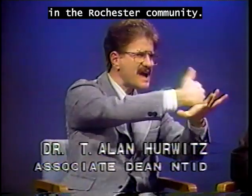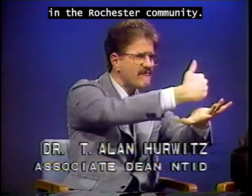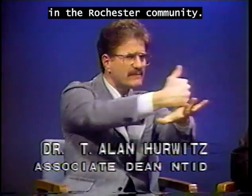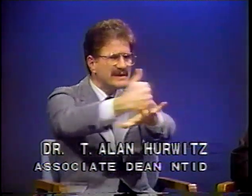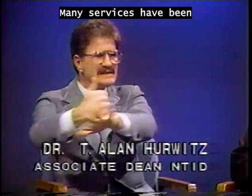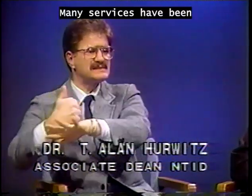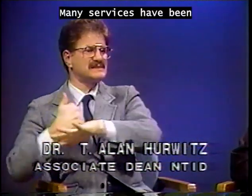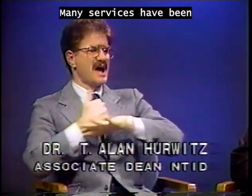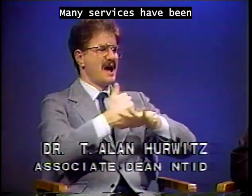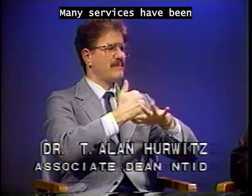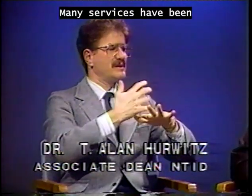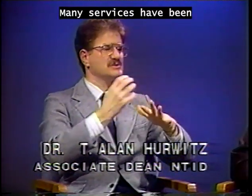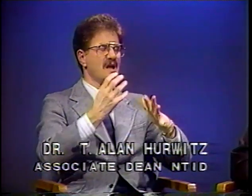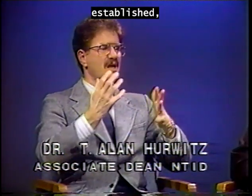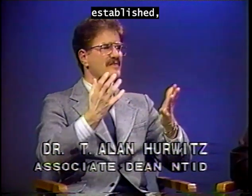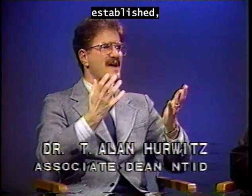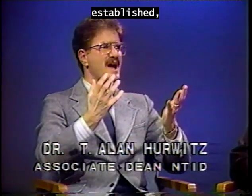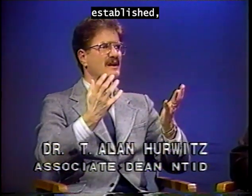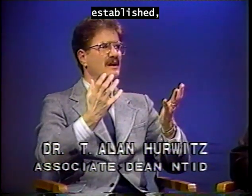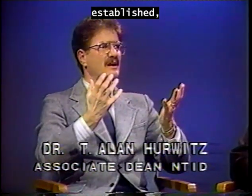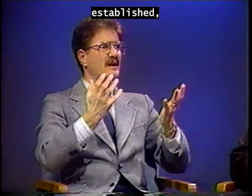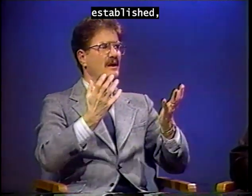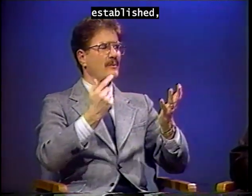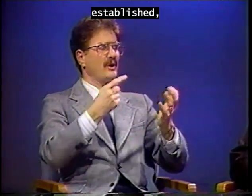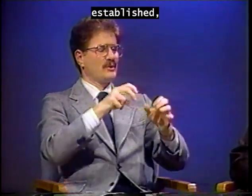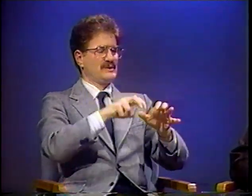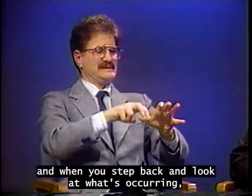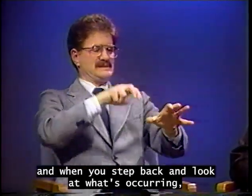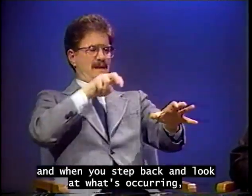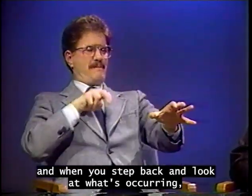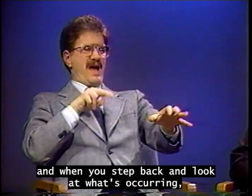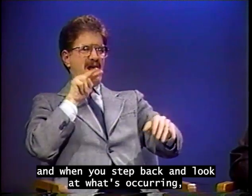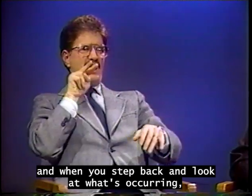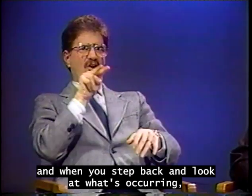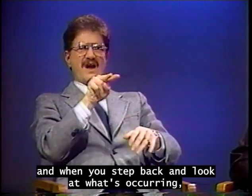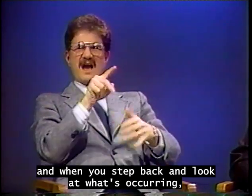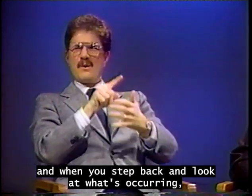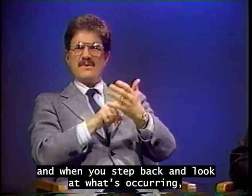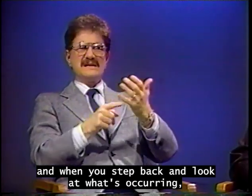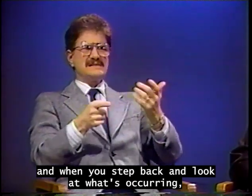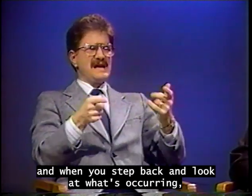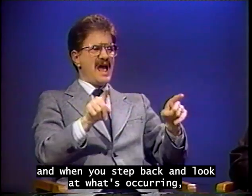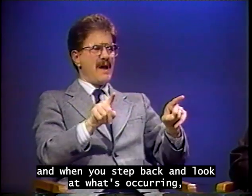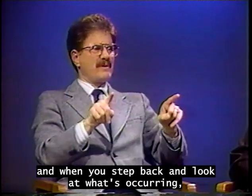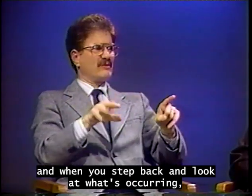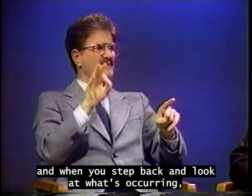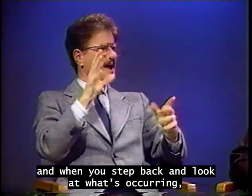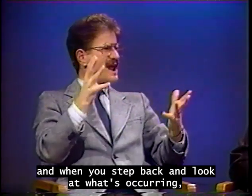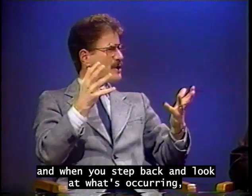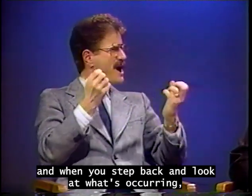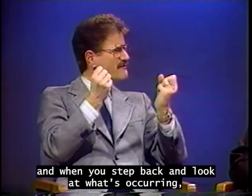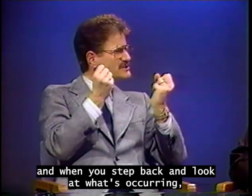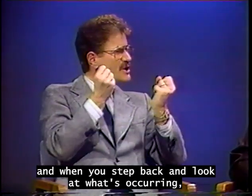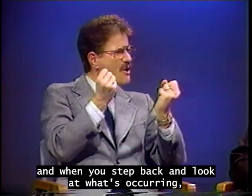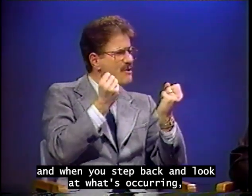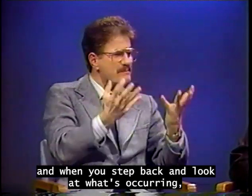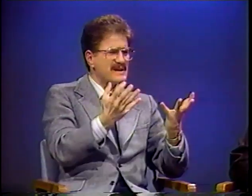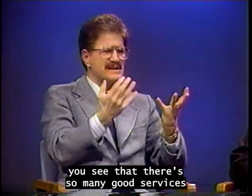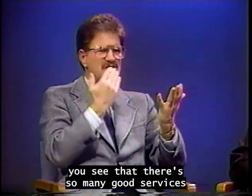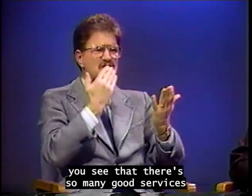community. Many services have been established, and when you step back and look at what's occurring, you see